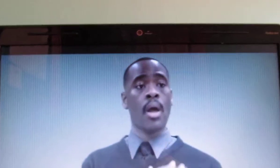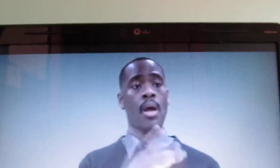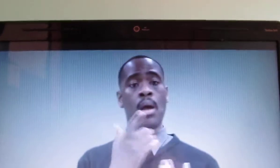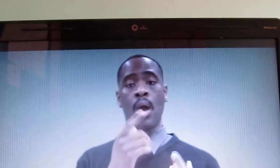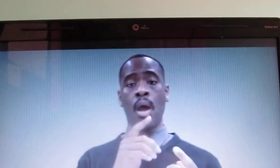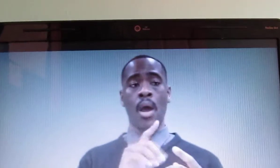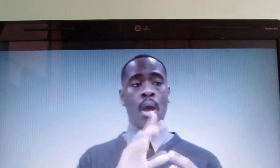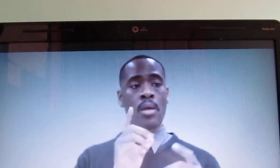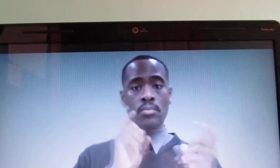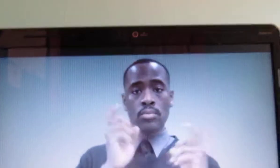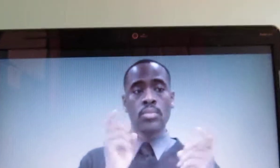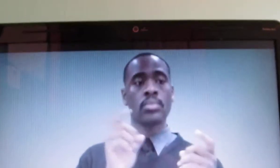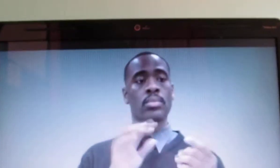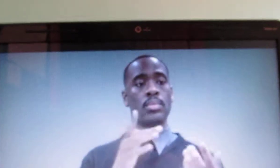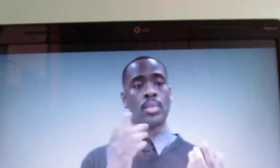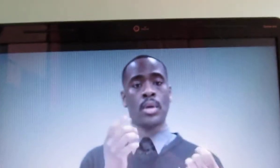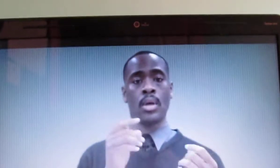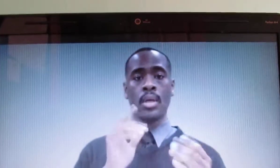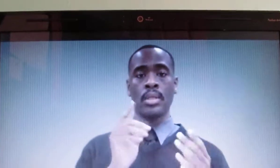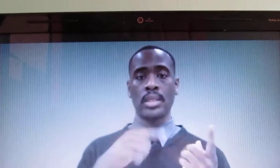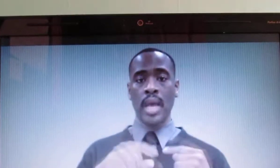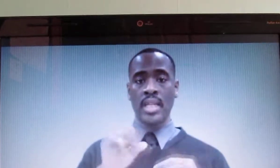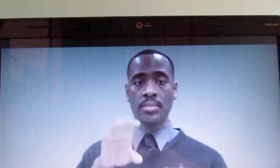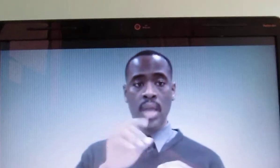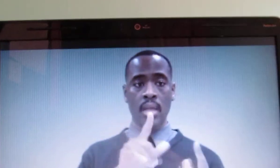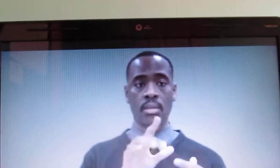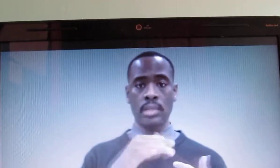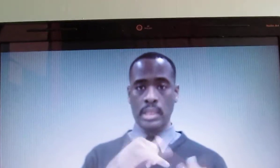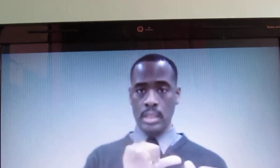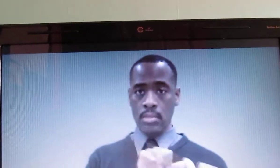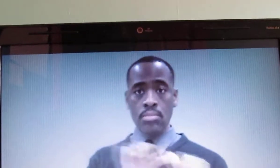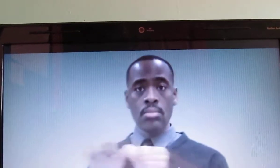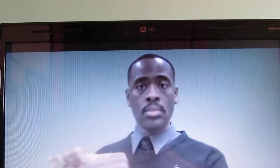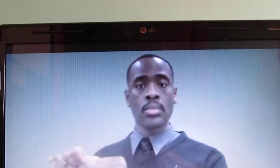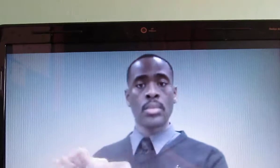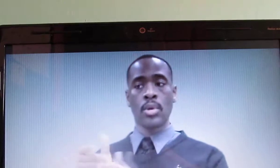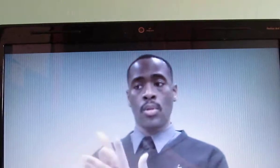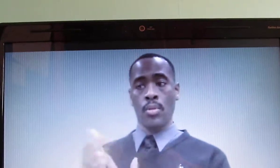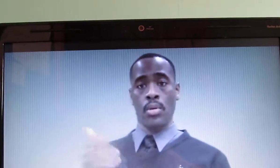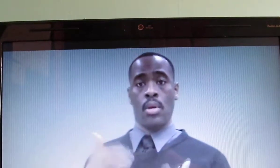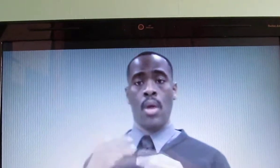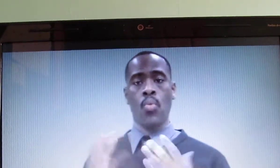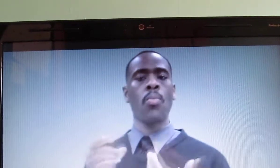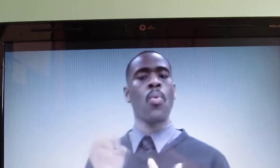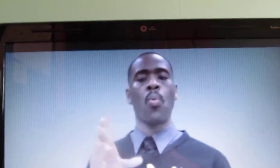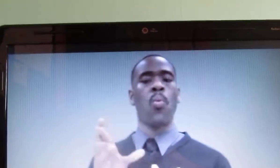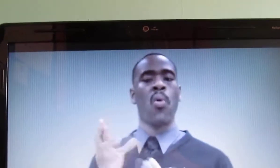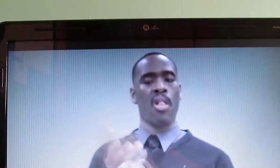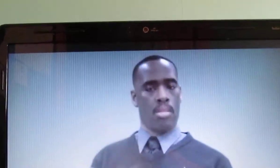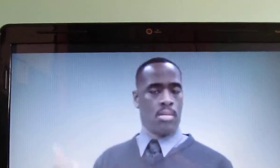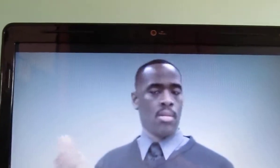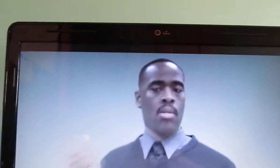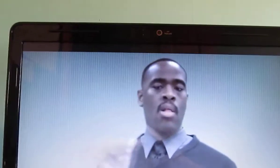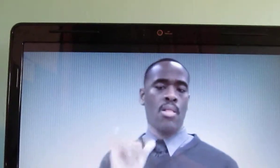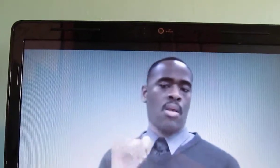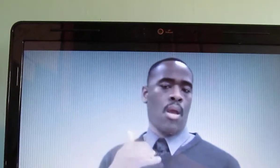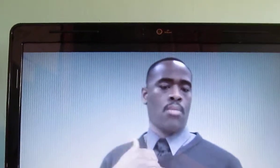see their sign, their expressions, their space, as compared to the younger group.